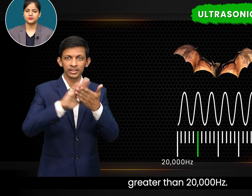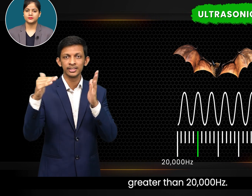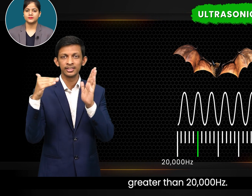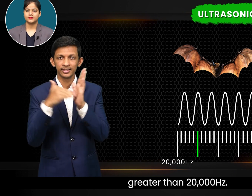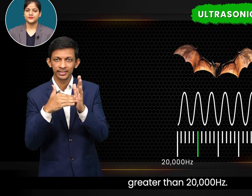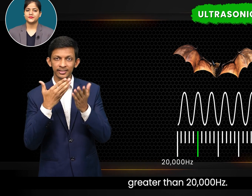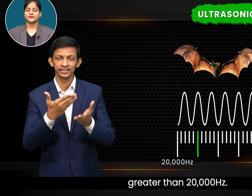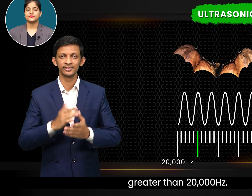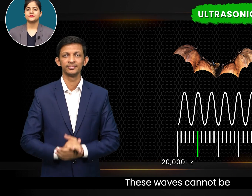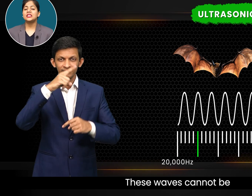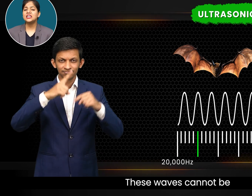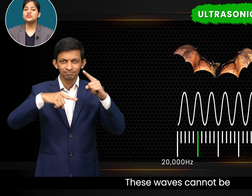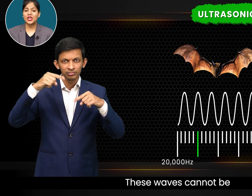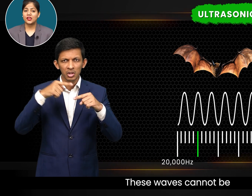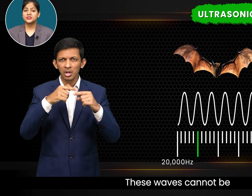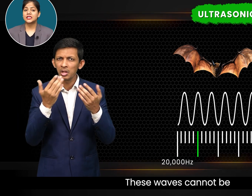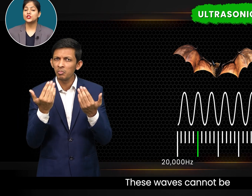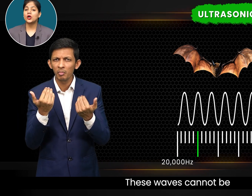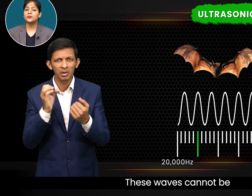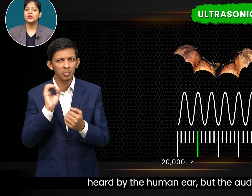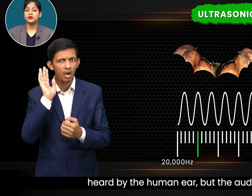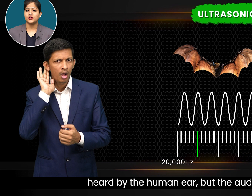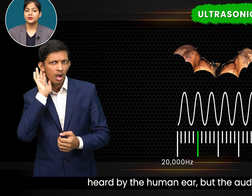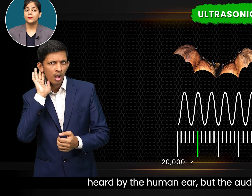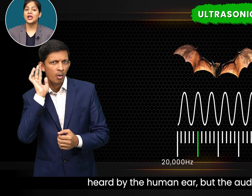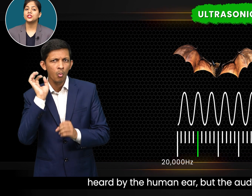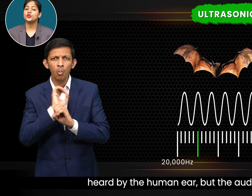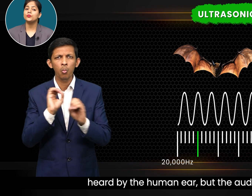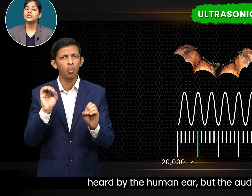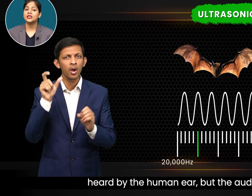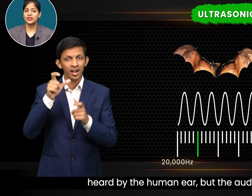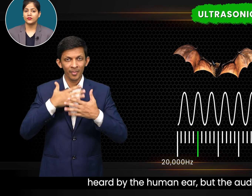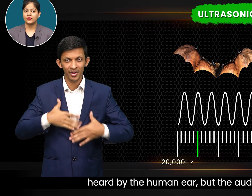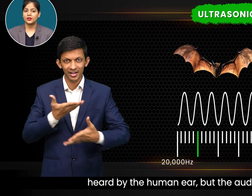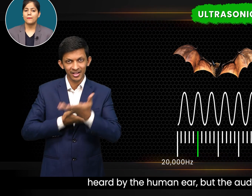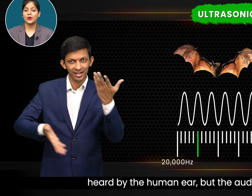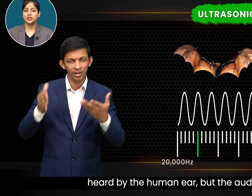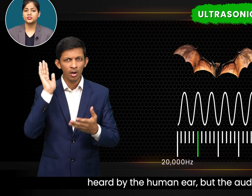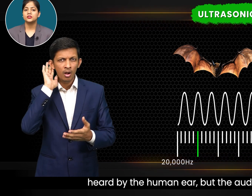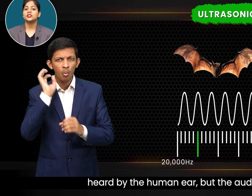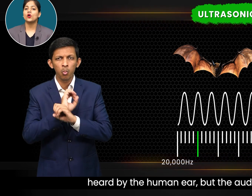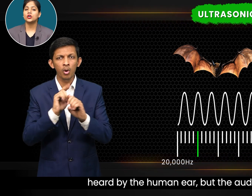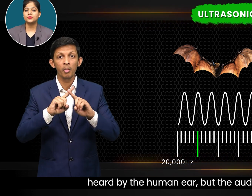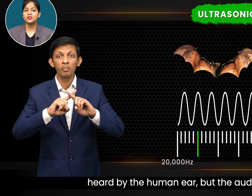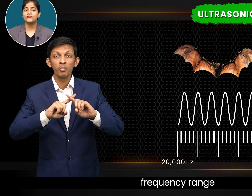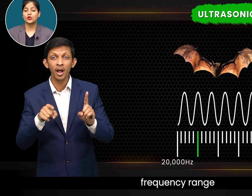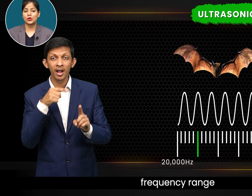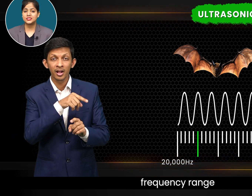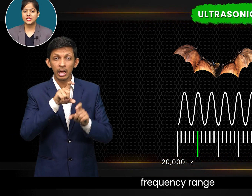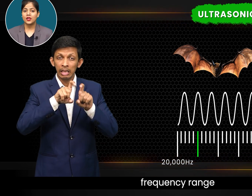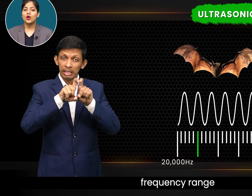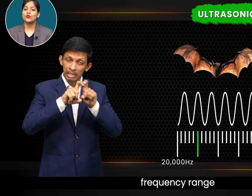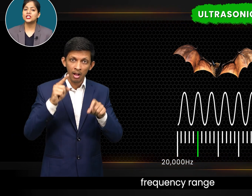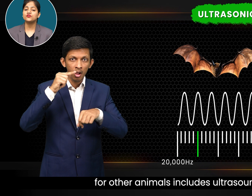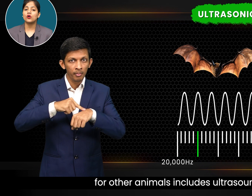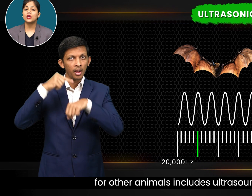Hz. These waves cannot be heard by the human ear, but the audible